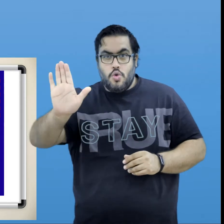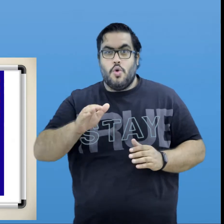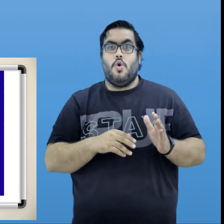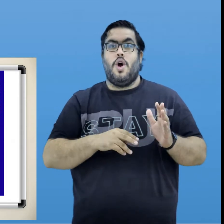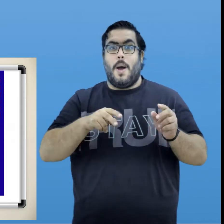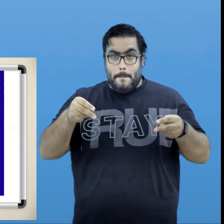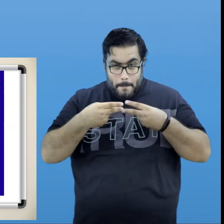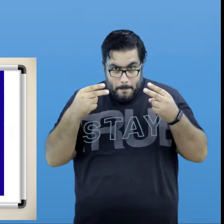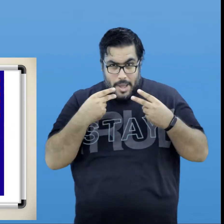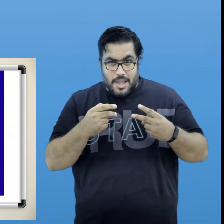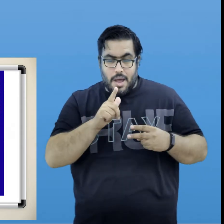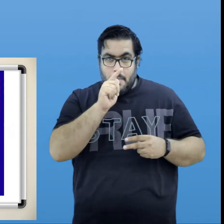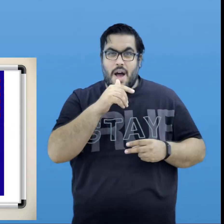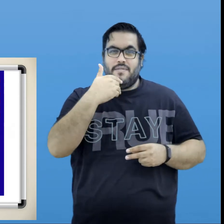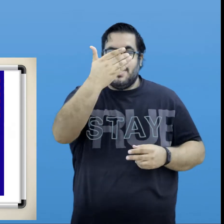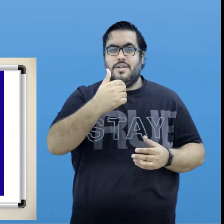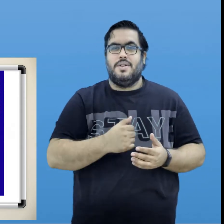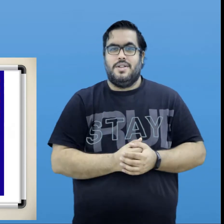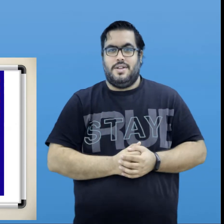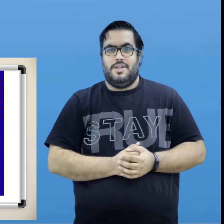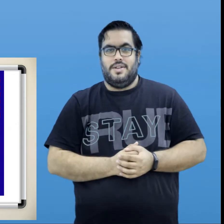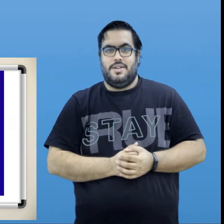next to you.